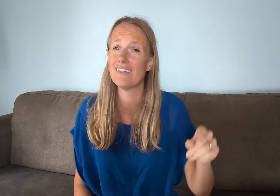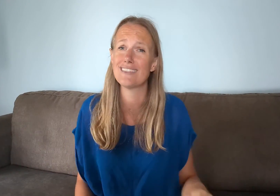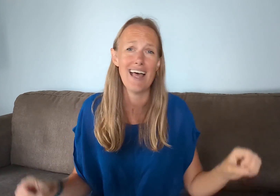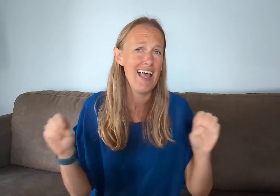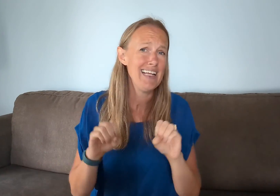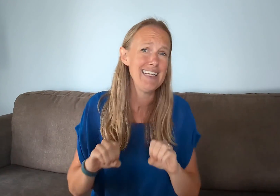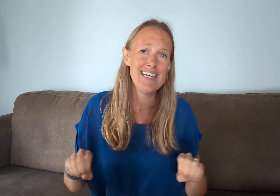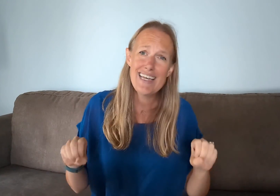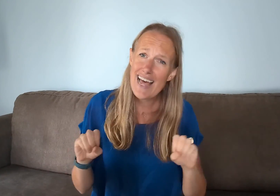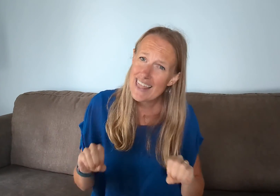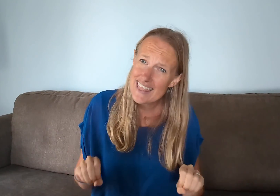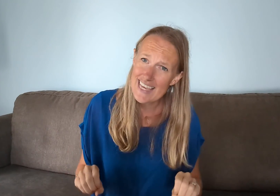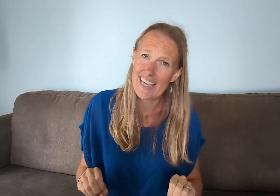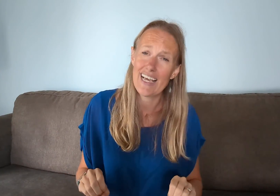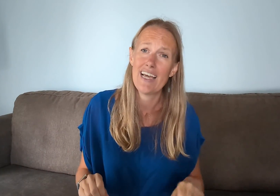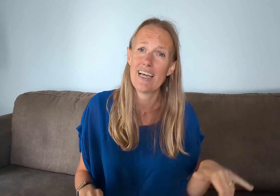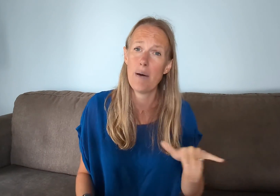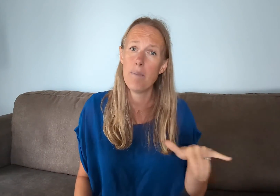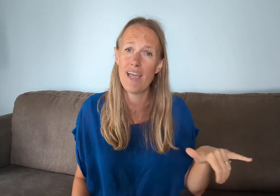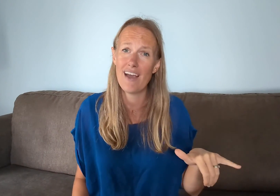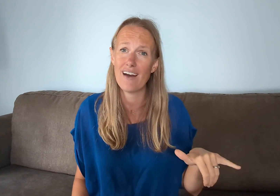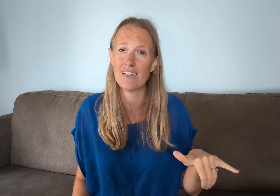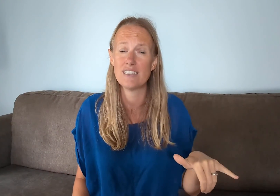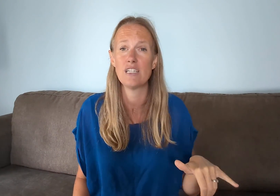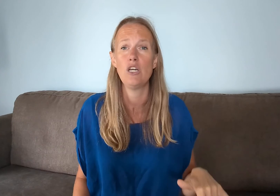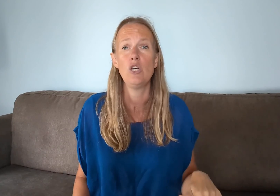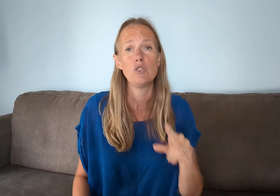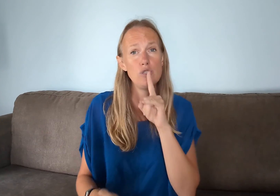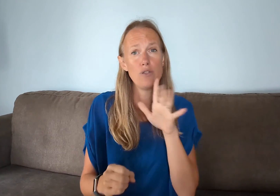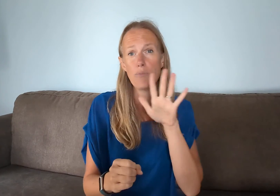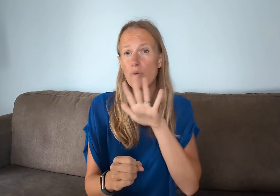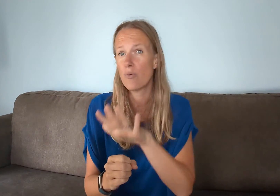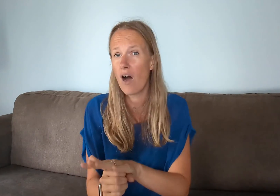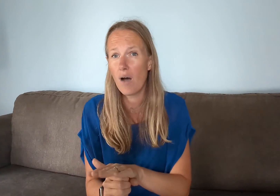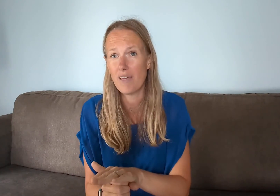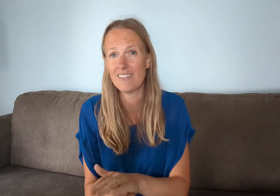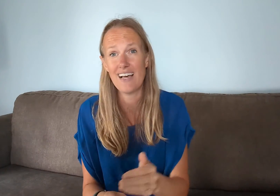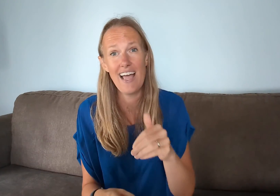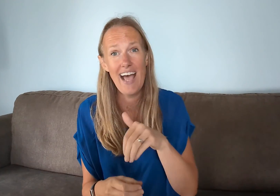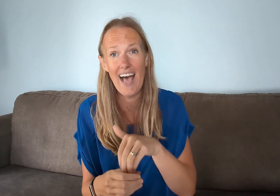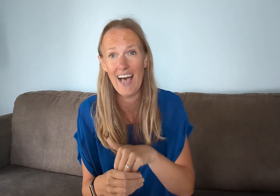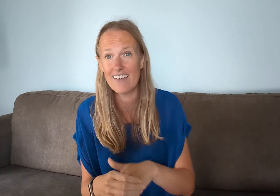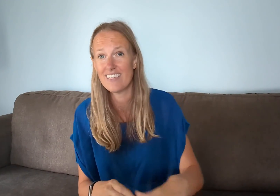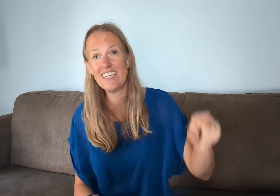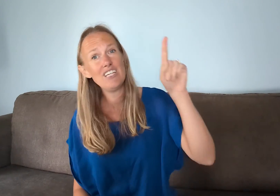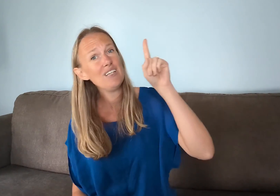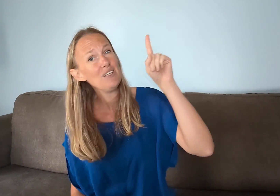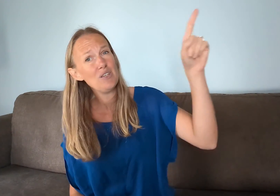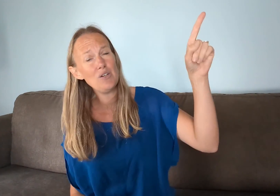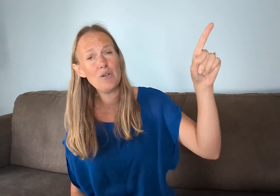repeats, nothing compares to the promise I have in you.